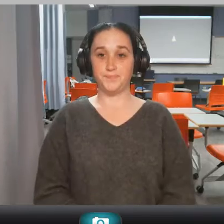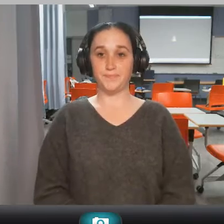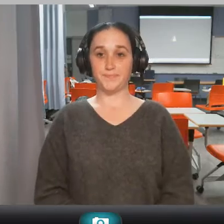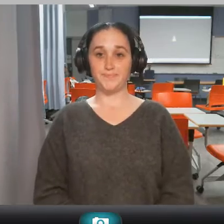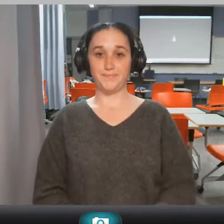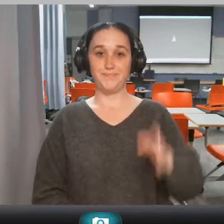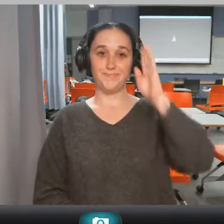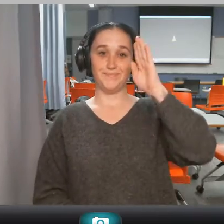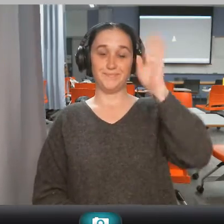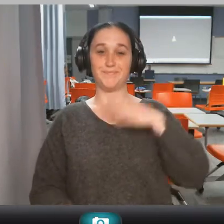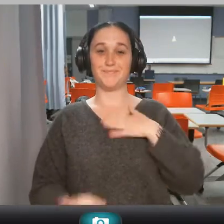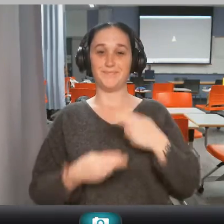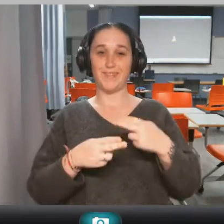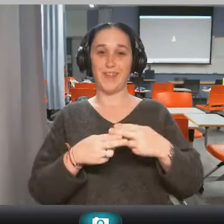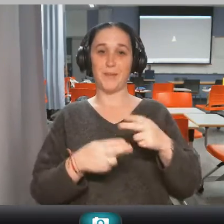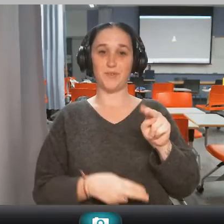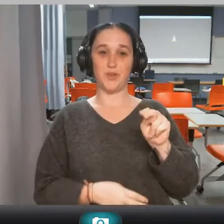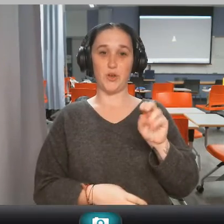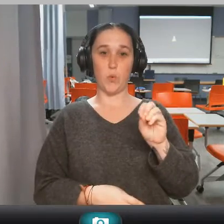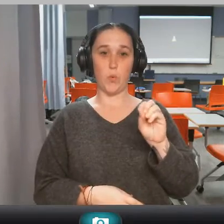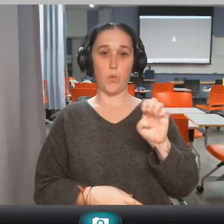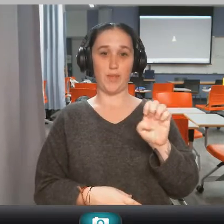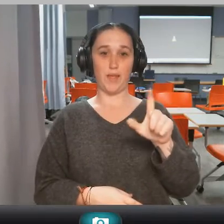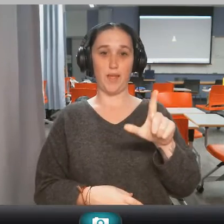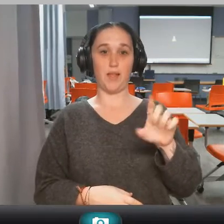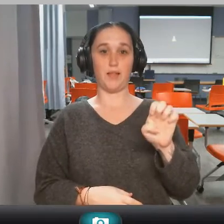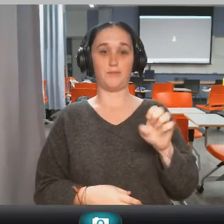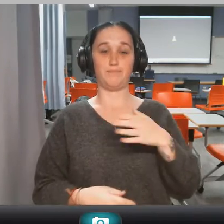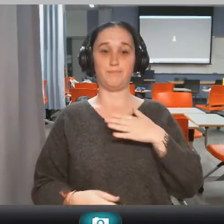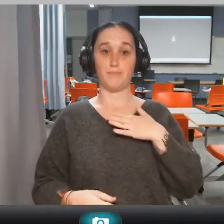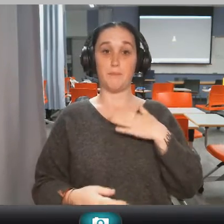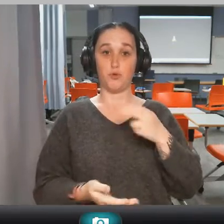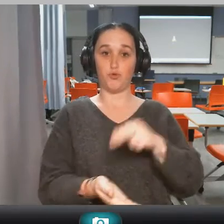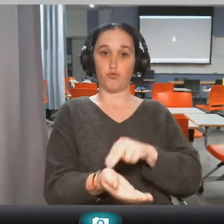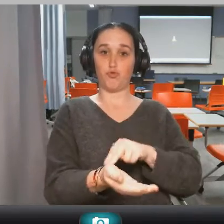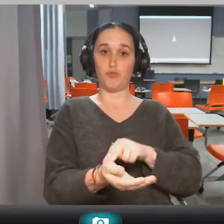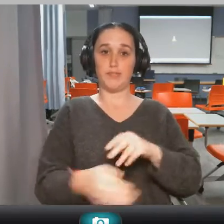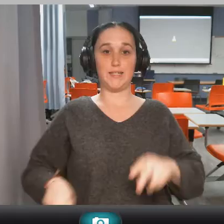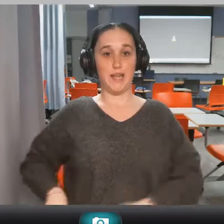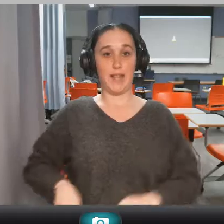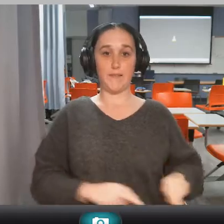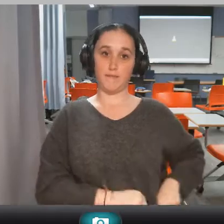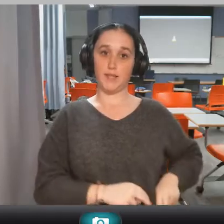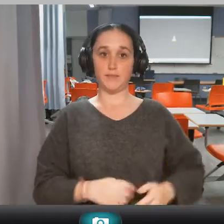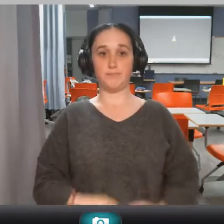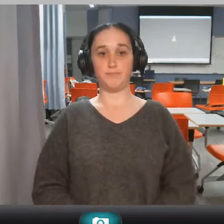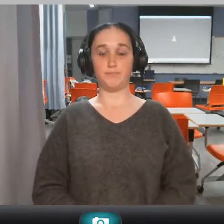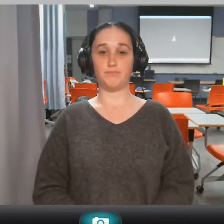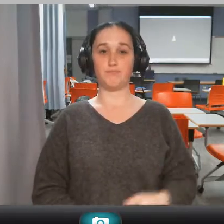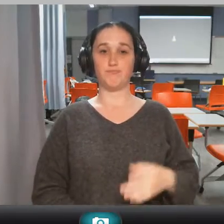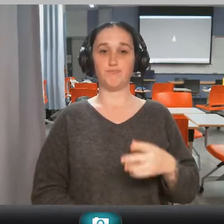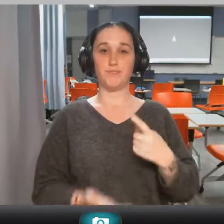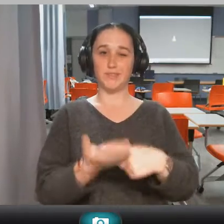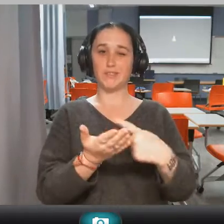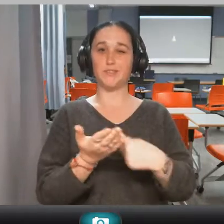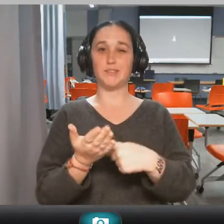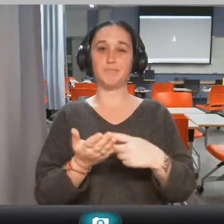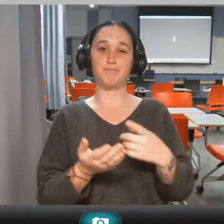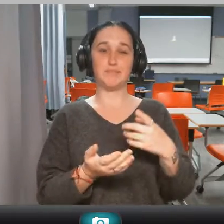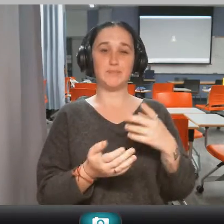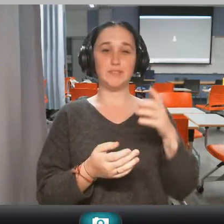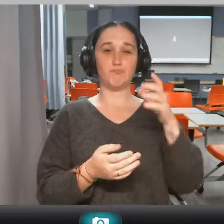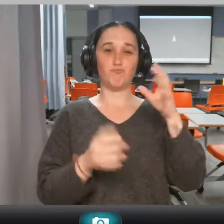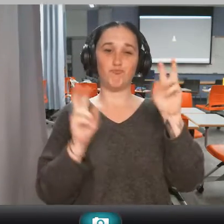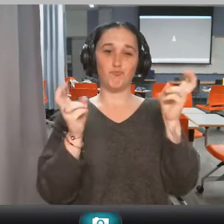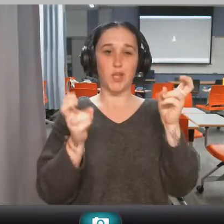Hi, my name's Noelle and I'm a nurse in the Navy, and I've come to talk to you today about a couple of things you've learned in class. Already? The